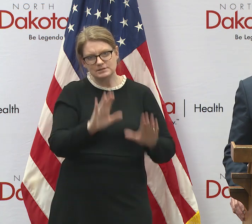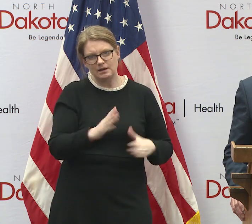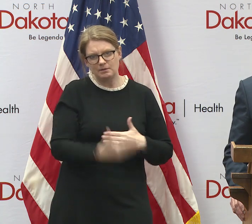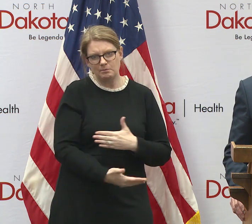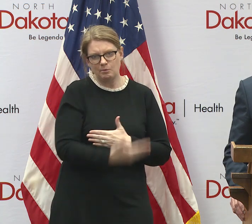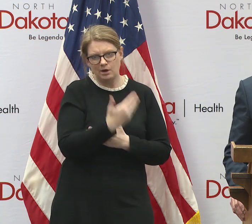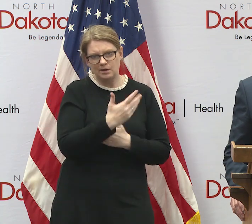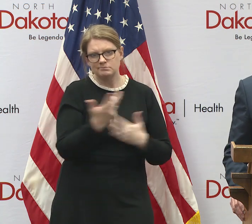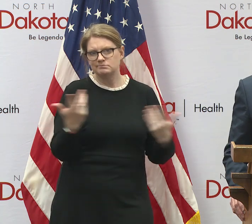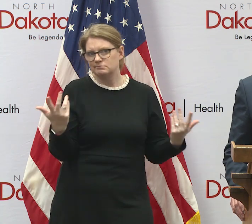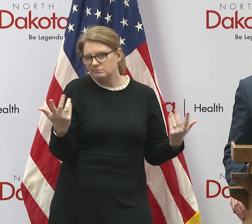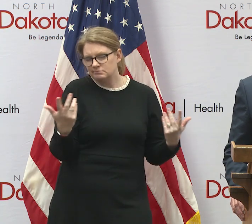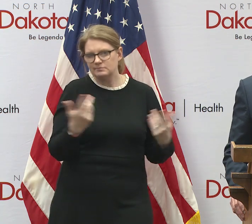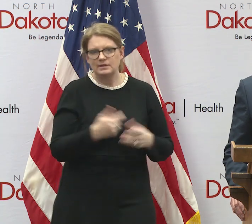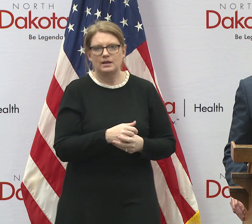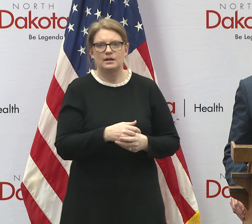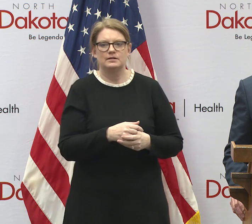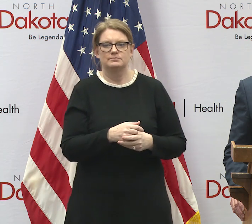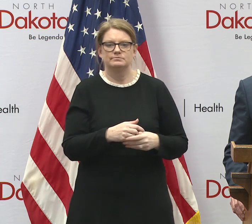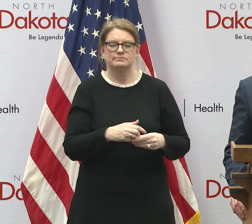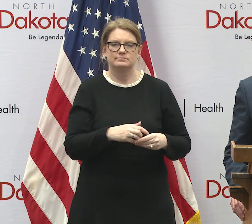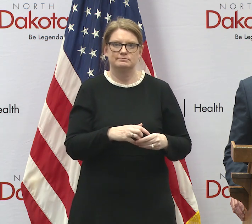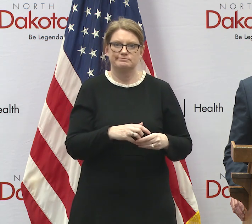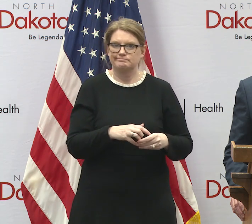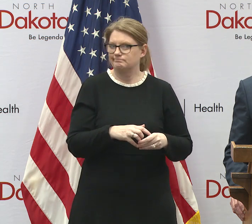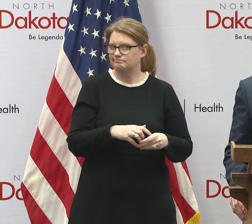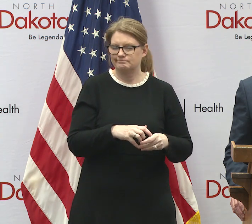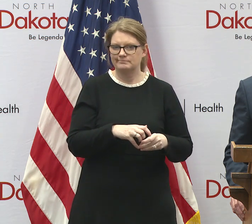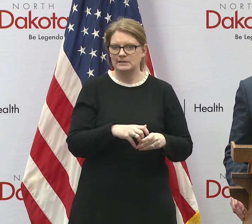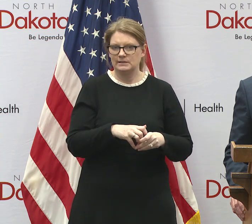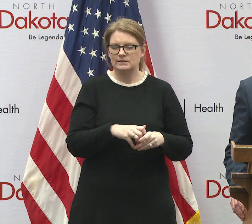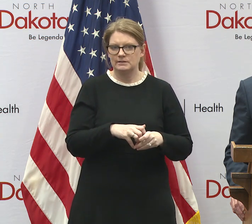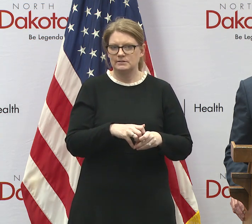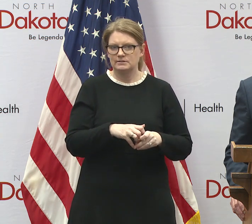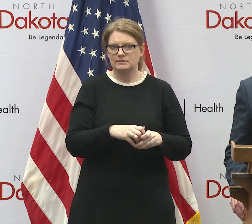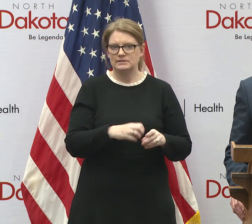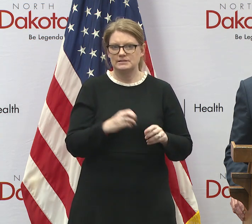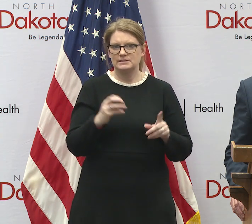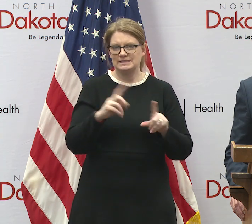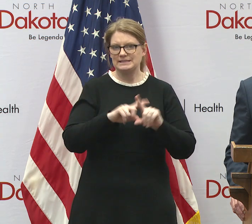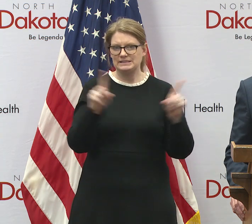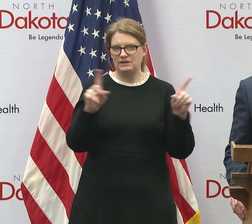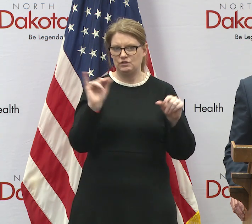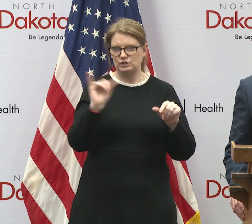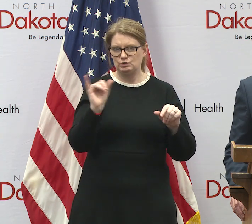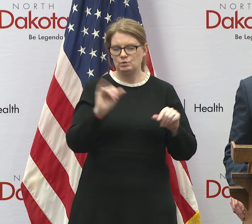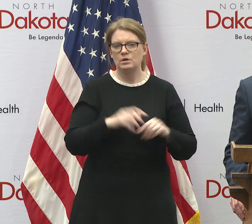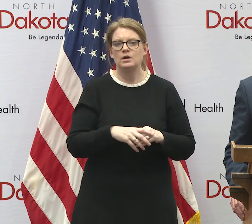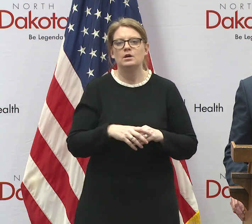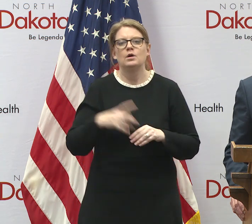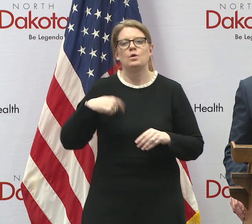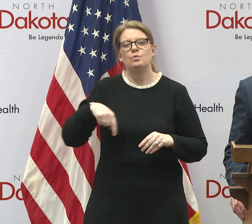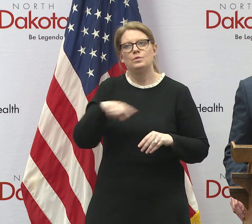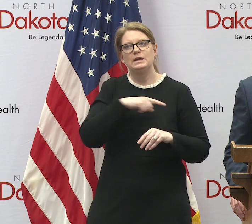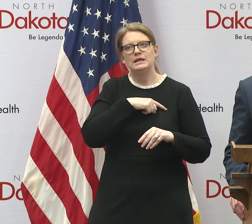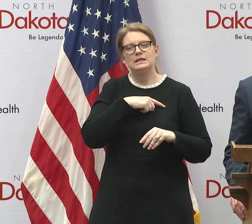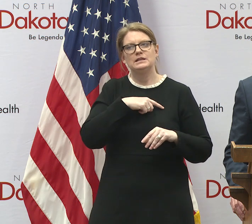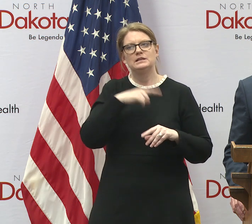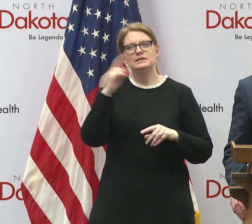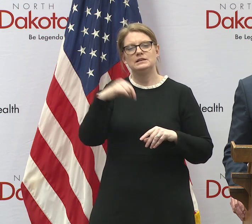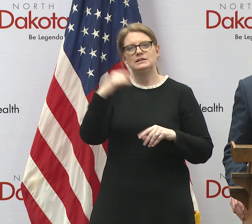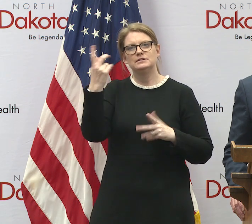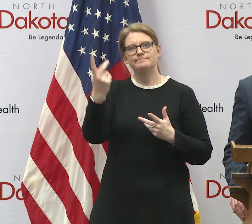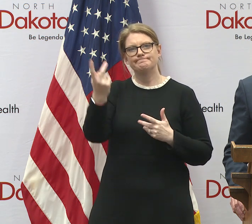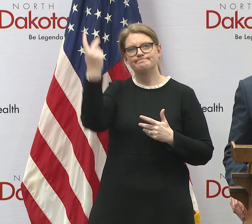faith-based organization Sunday services. So this is a different thing, but I think we need to think back